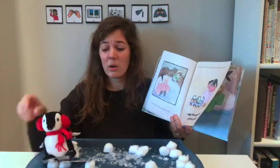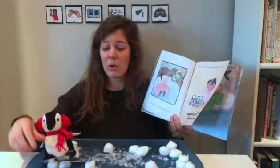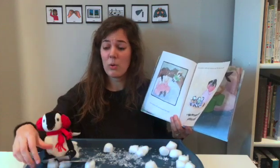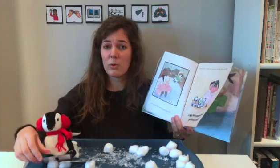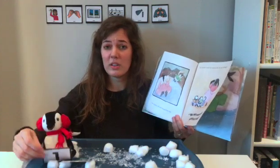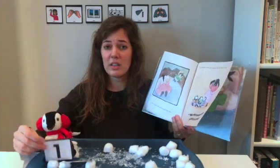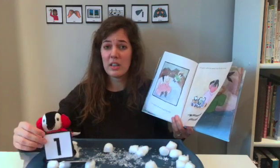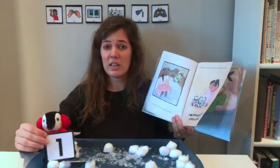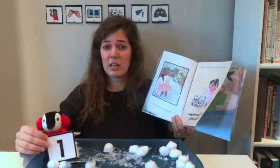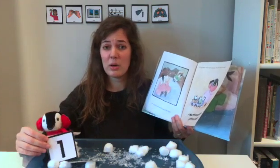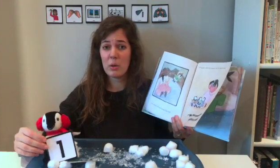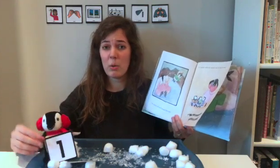only